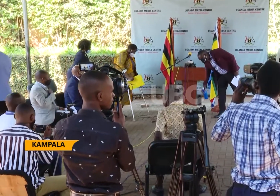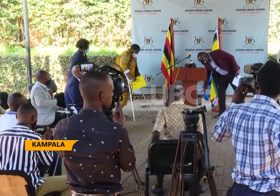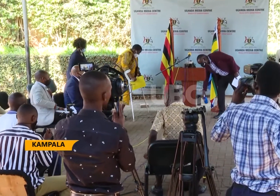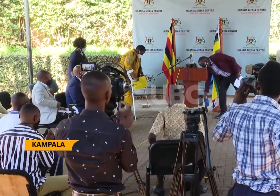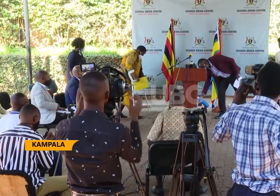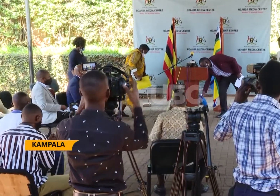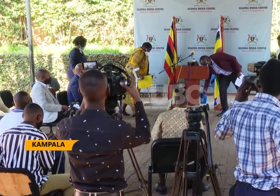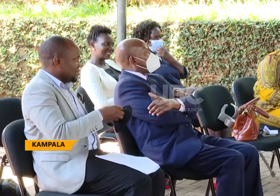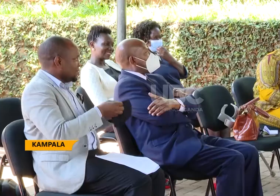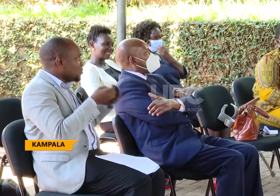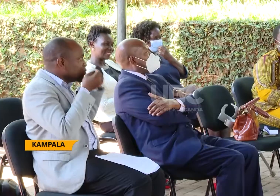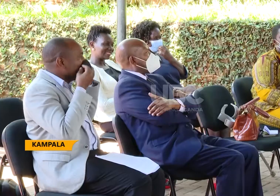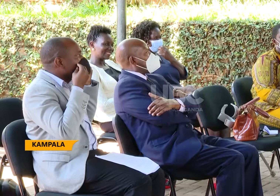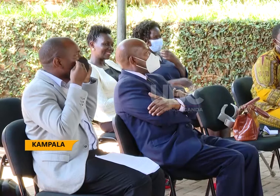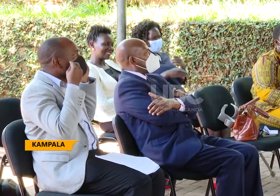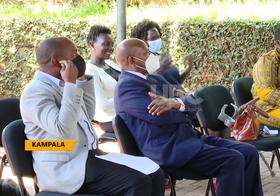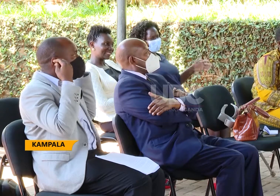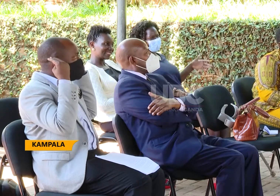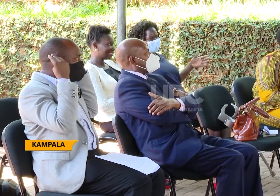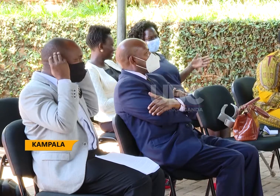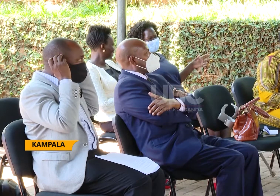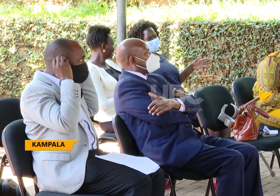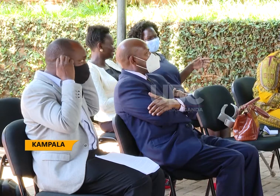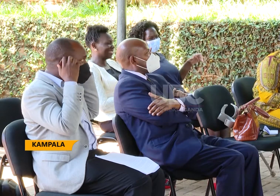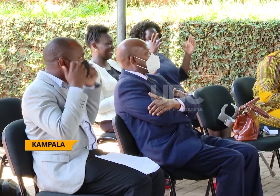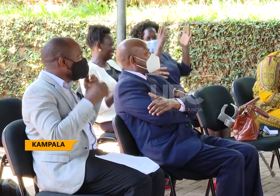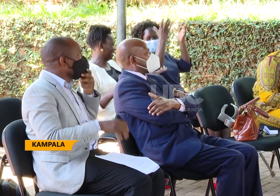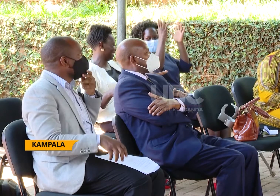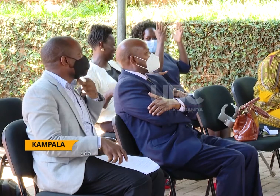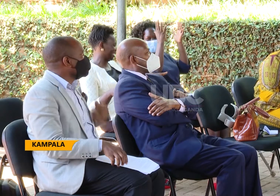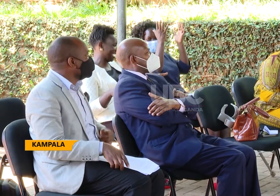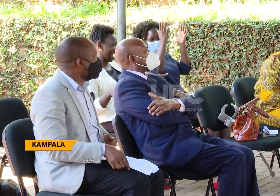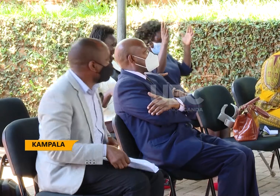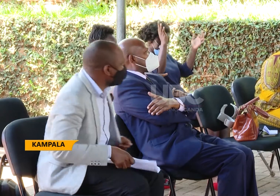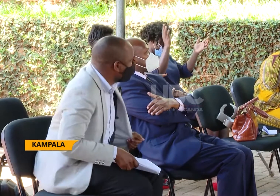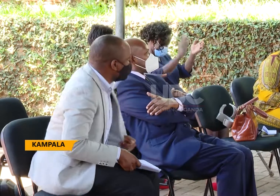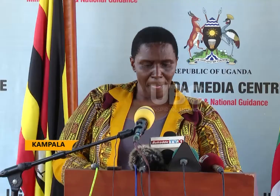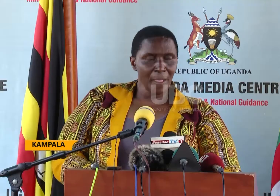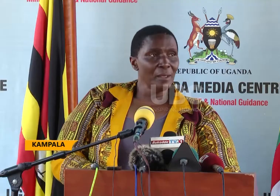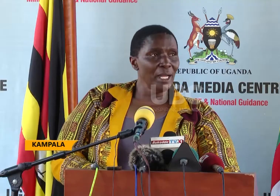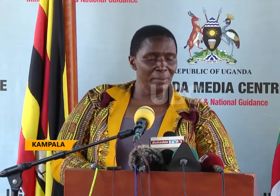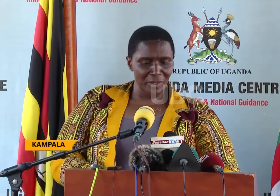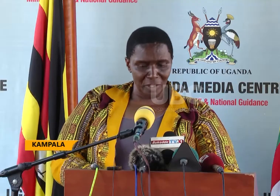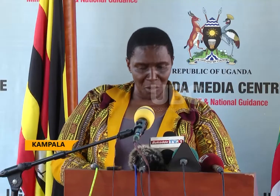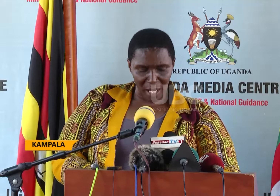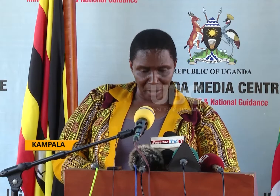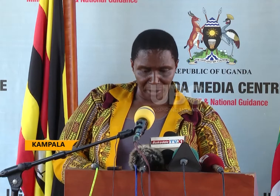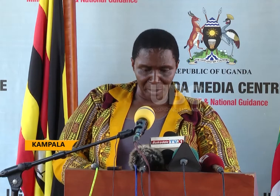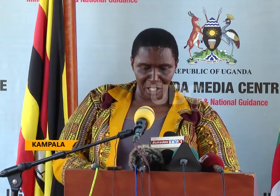people with permanent problems, given the difficulties they go through while learning. My ministry is working with the Ministry